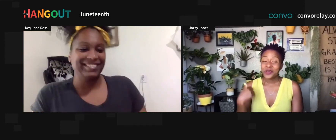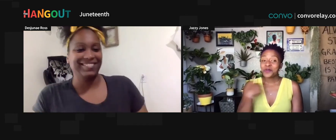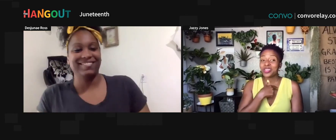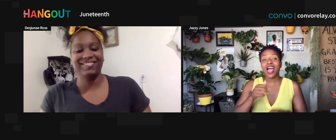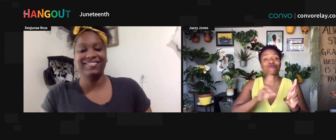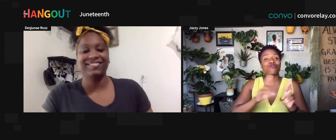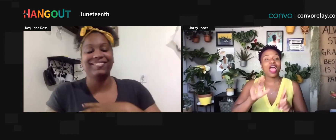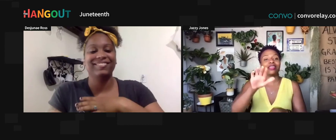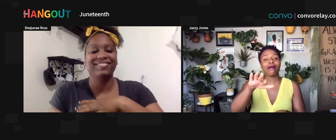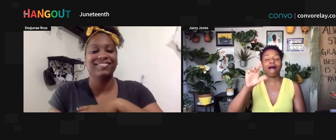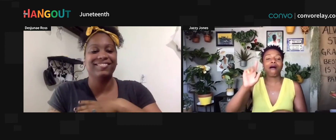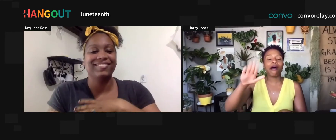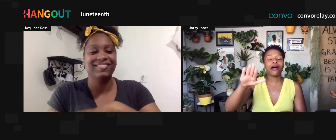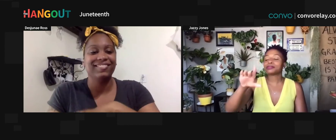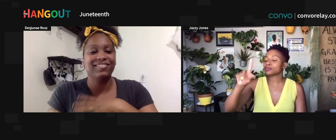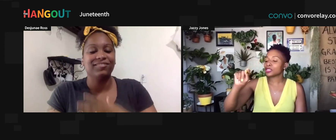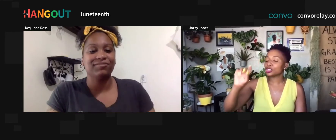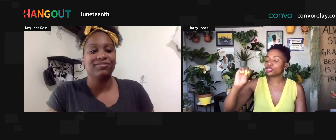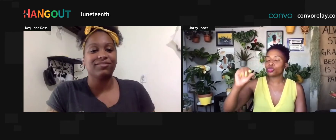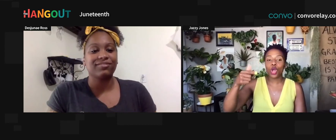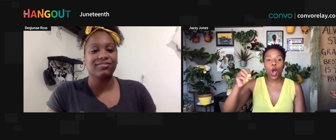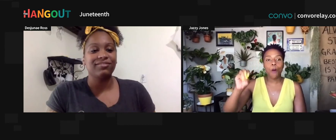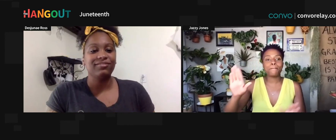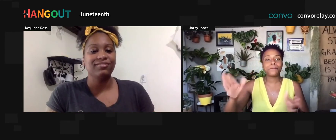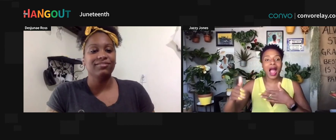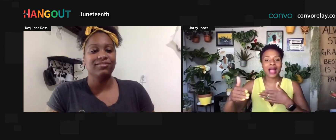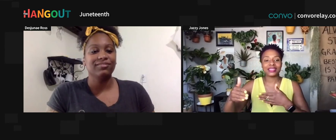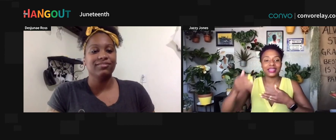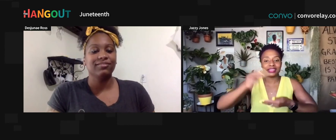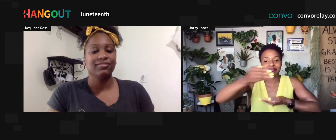that paper plate, and you bring it home with you.